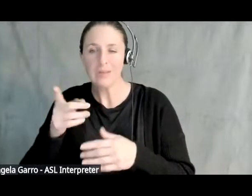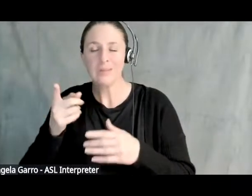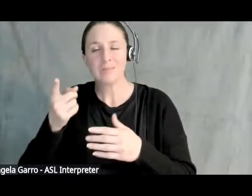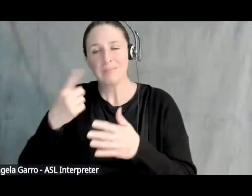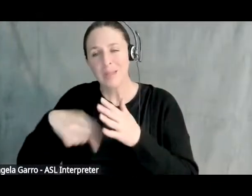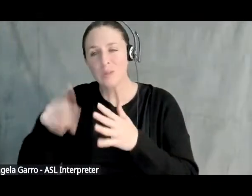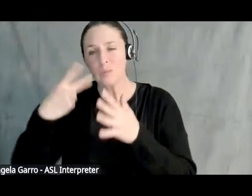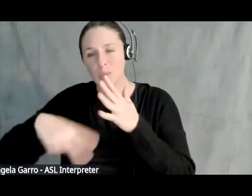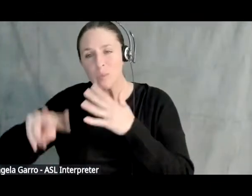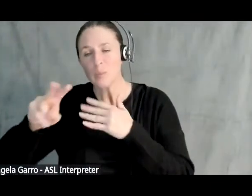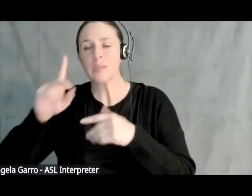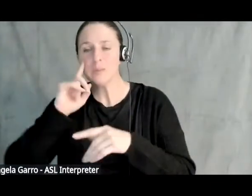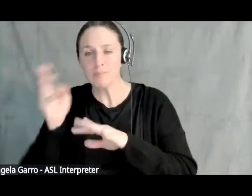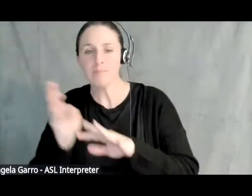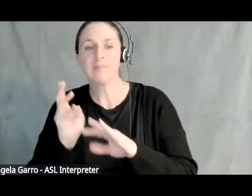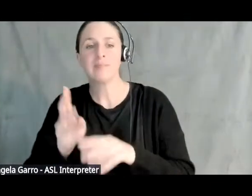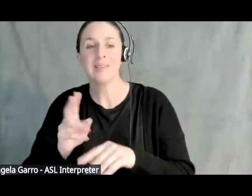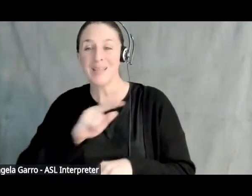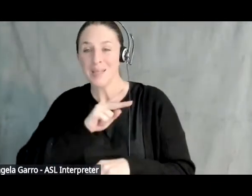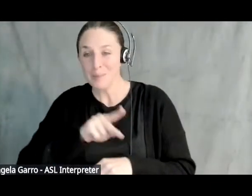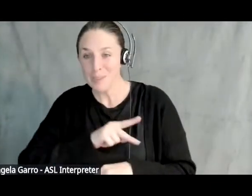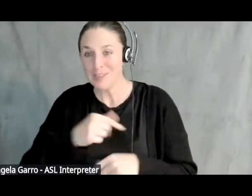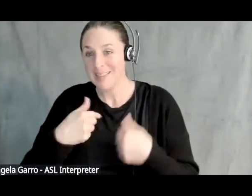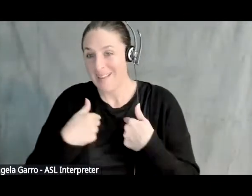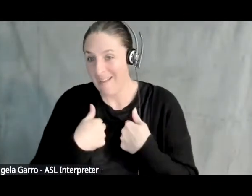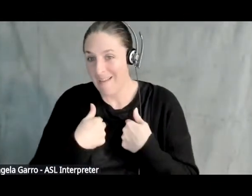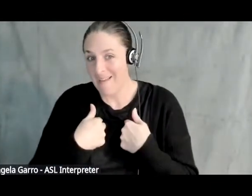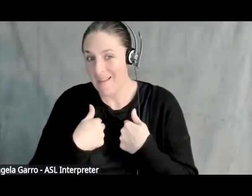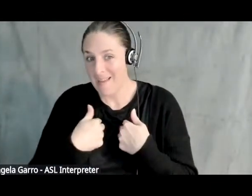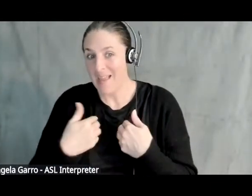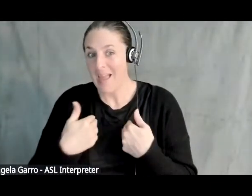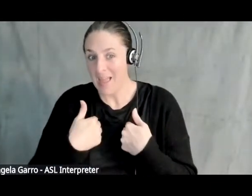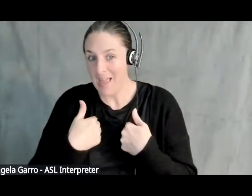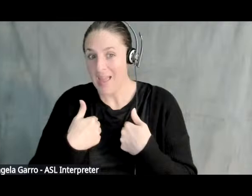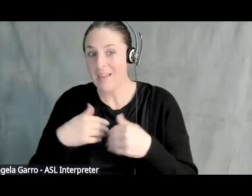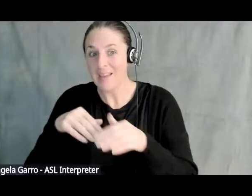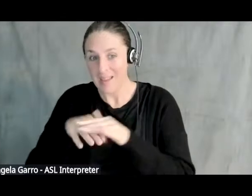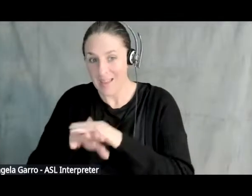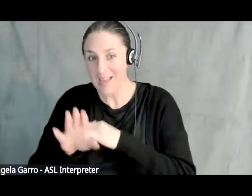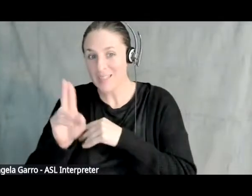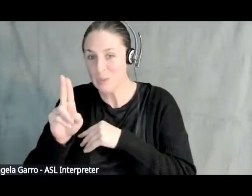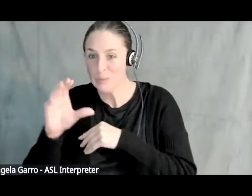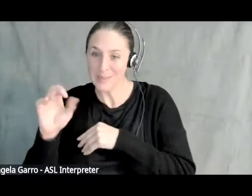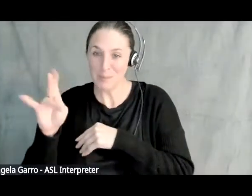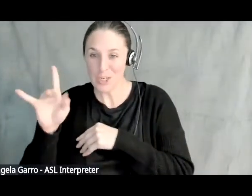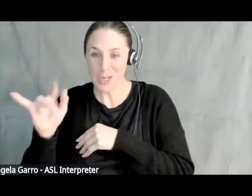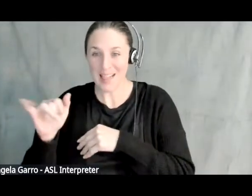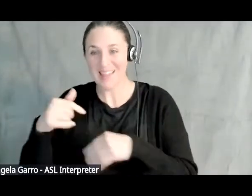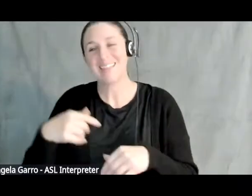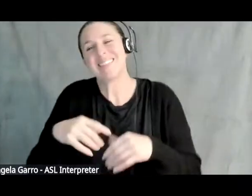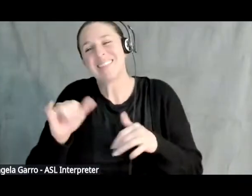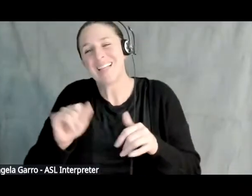weeks. Personally, I have gotten into UC Berkeley, which is really exciting.